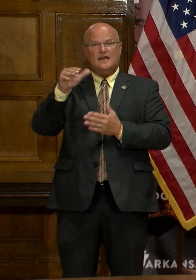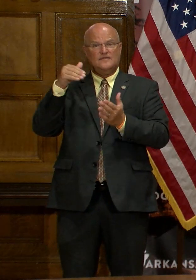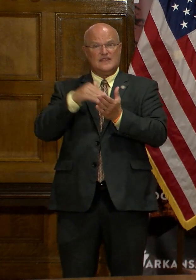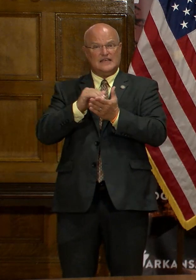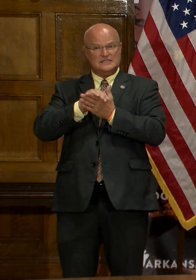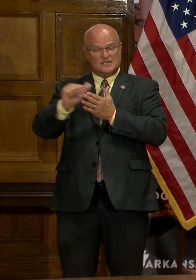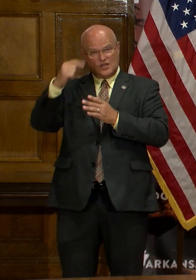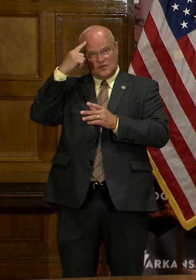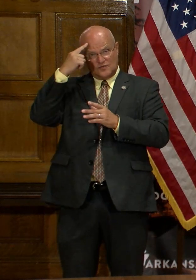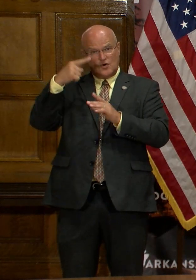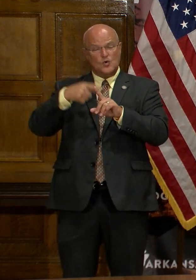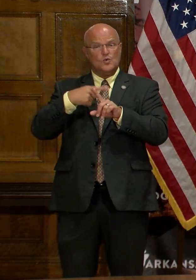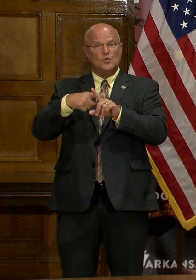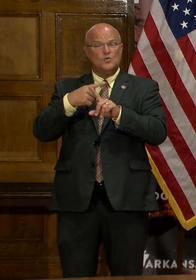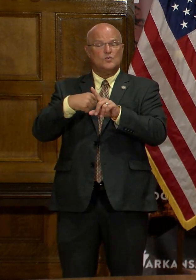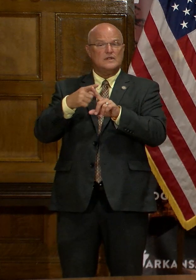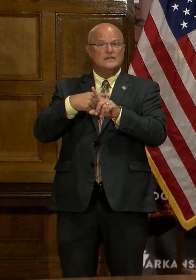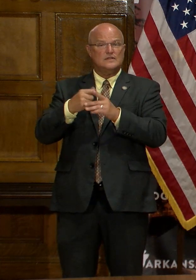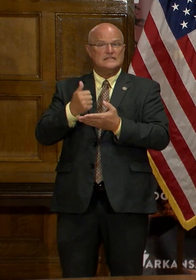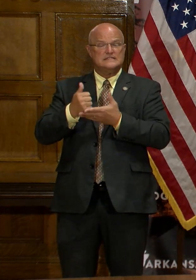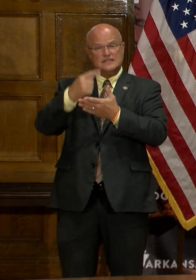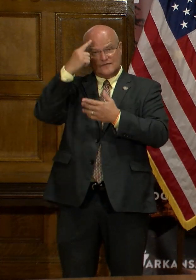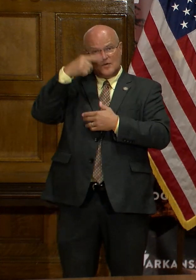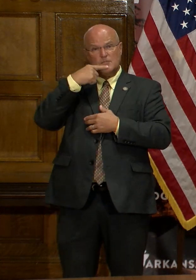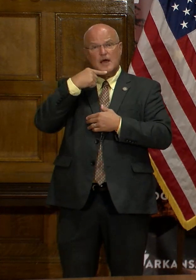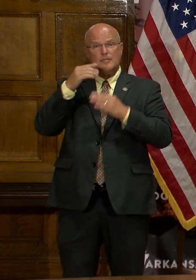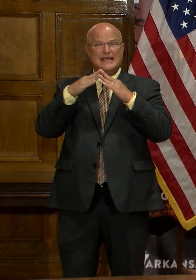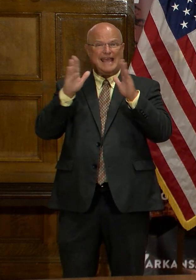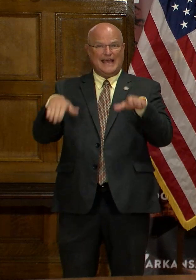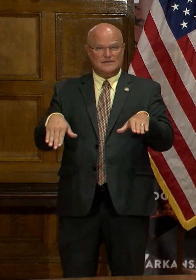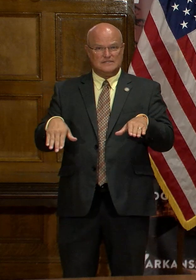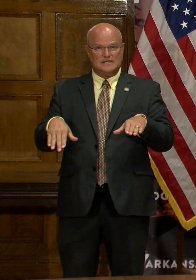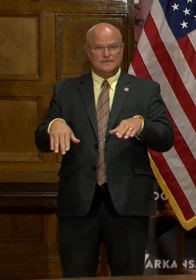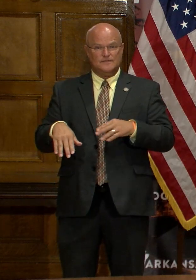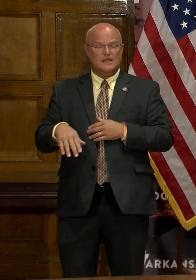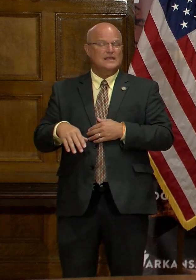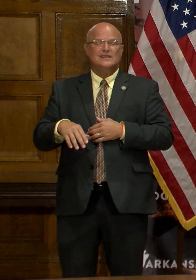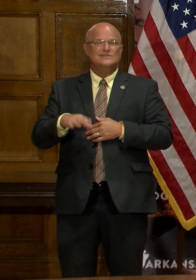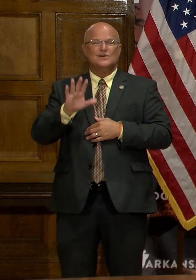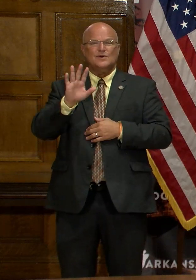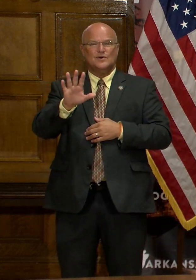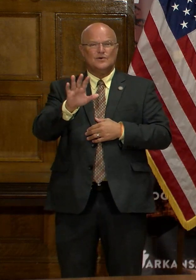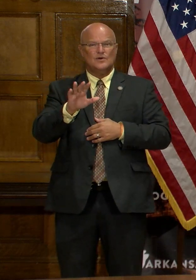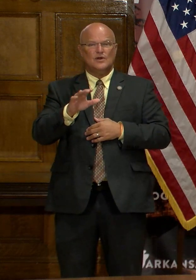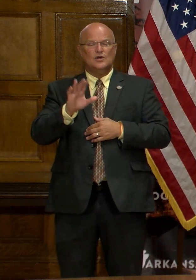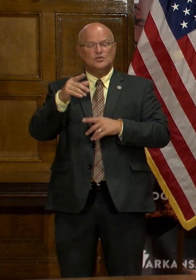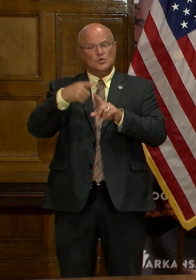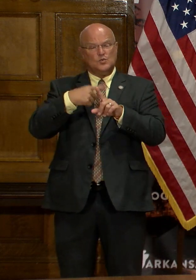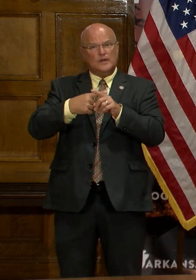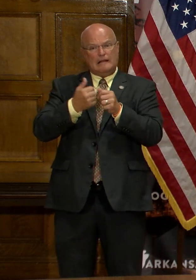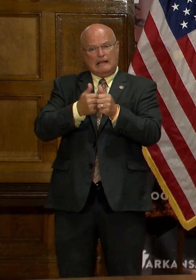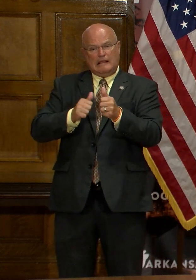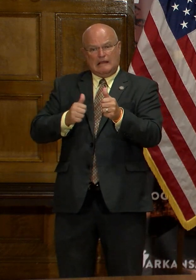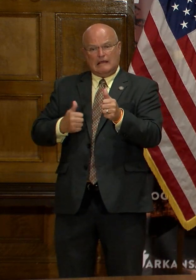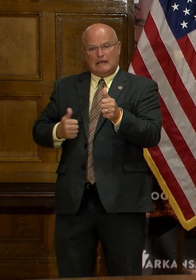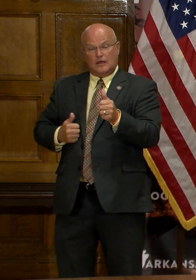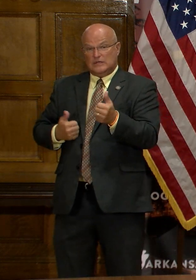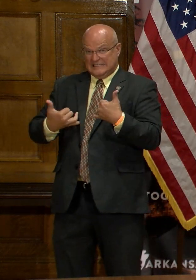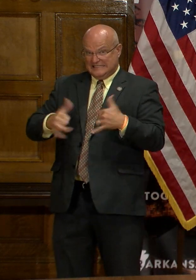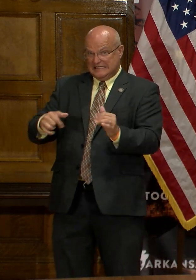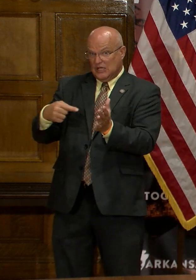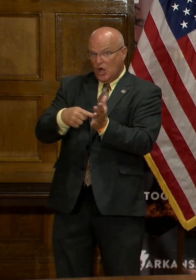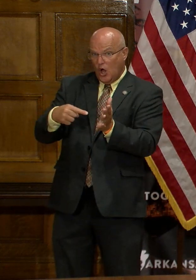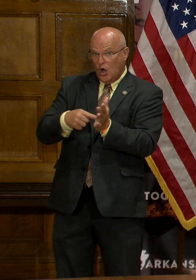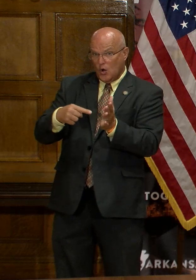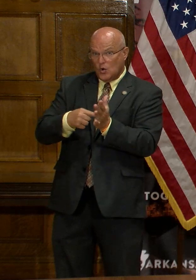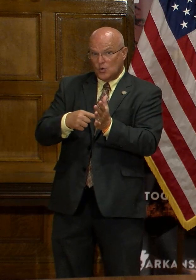$675,000 for rental assistance to public housing agencies. And so rather than get behind in your rent, which is still owed, that just